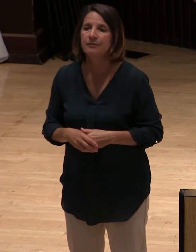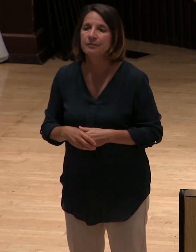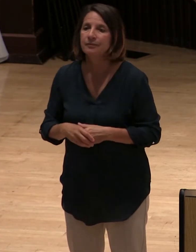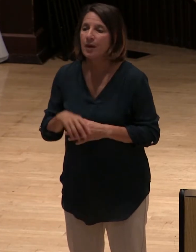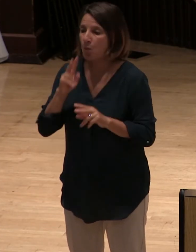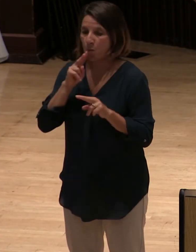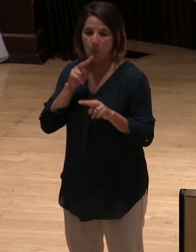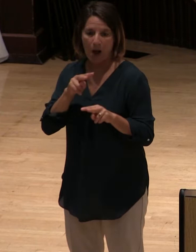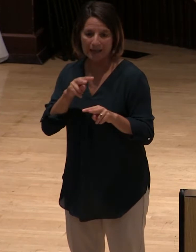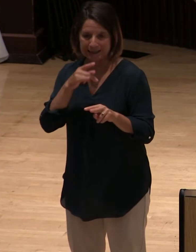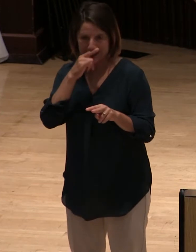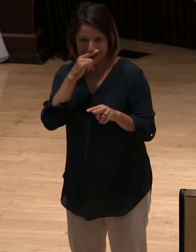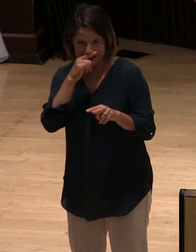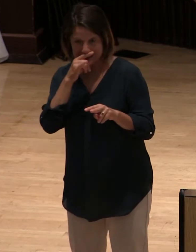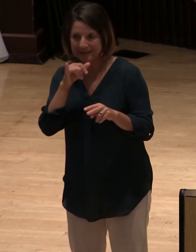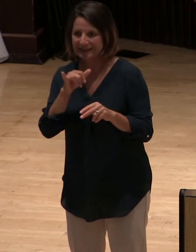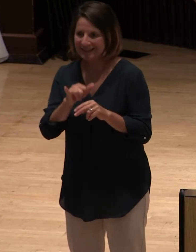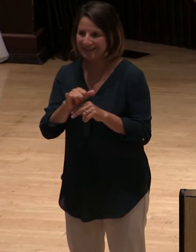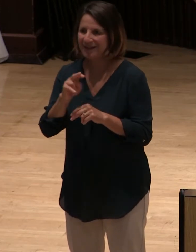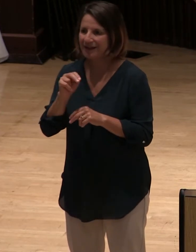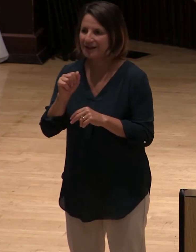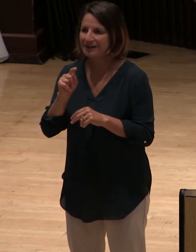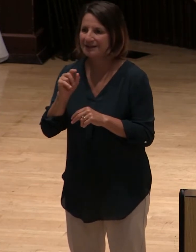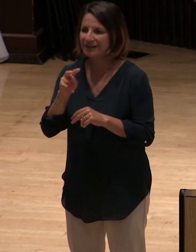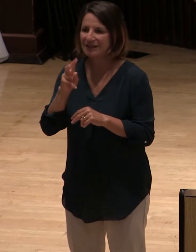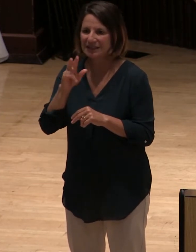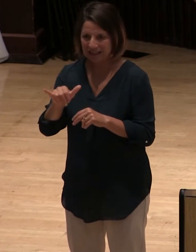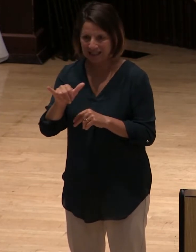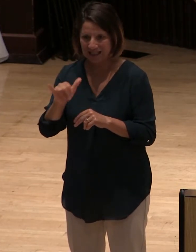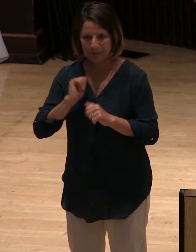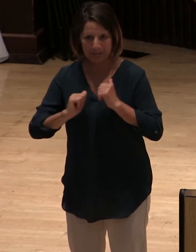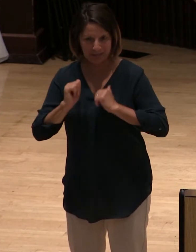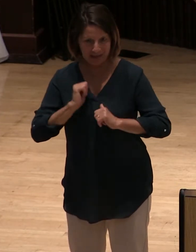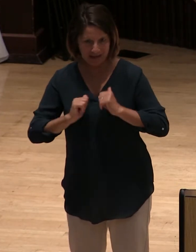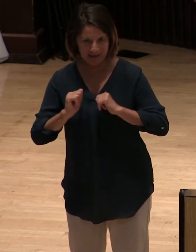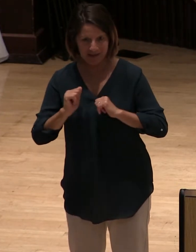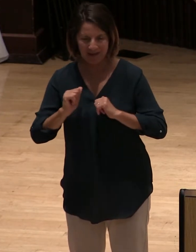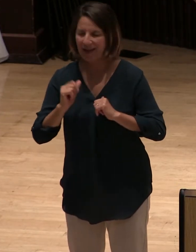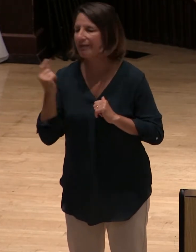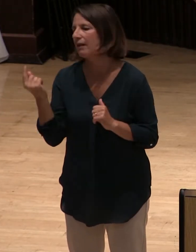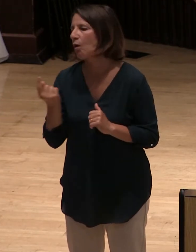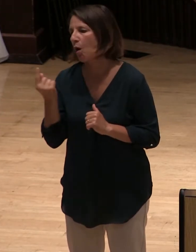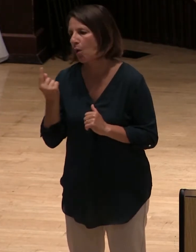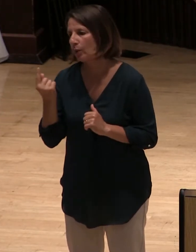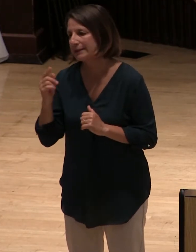watching the kids in the nativity play, and always Easter morning.